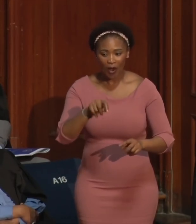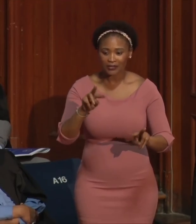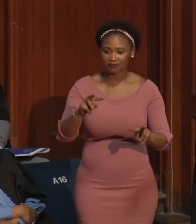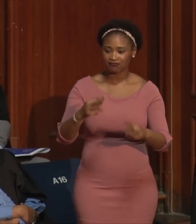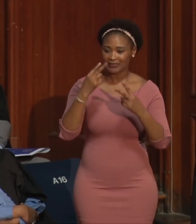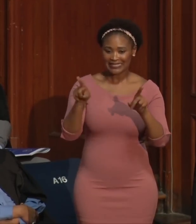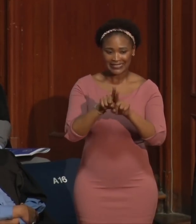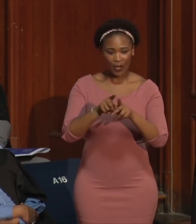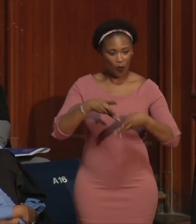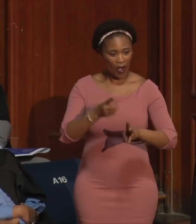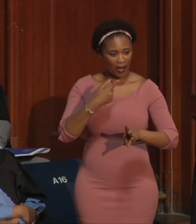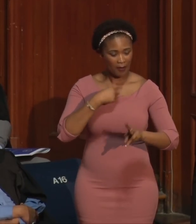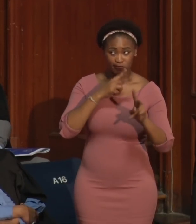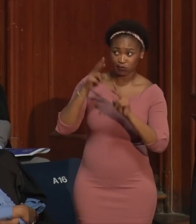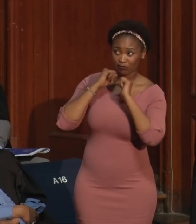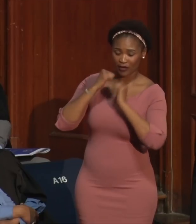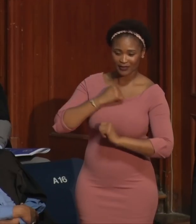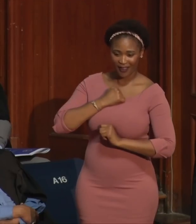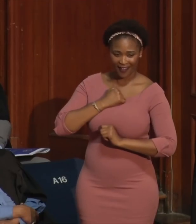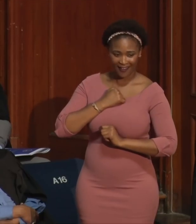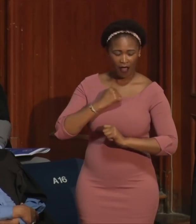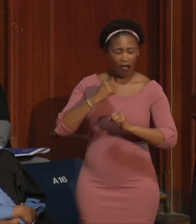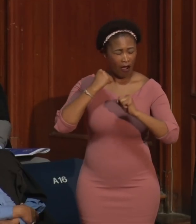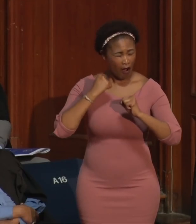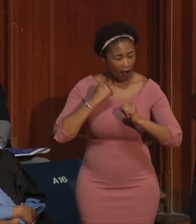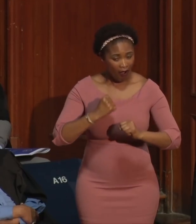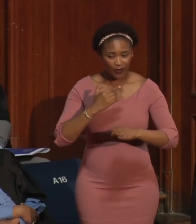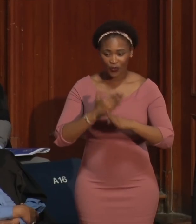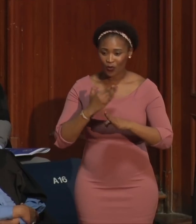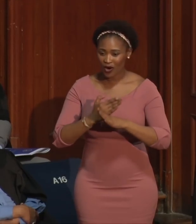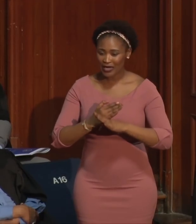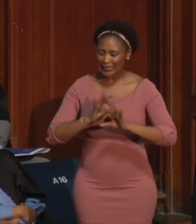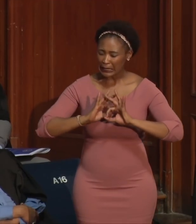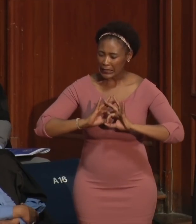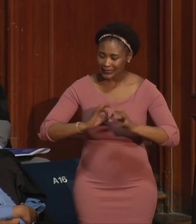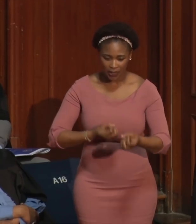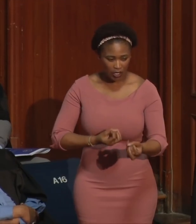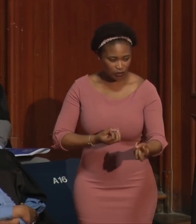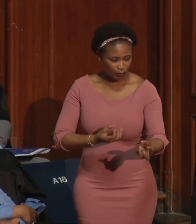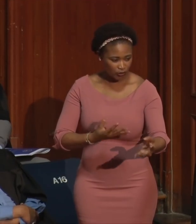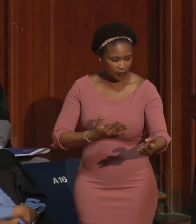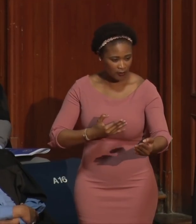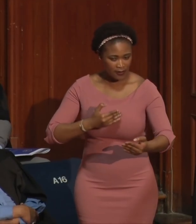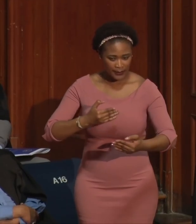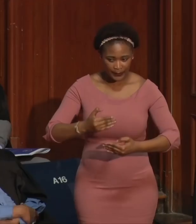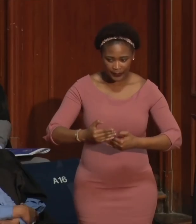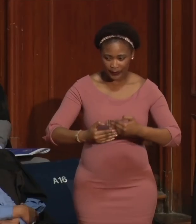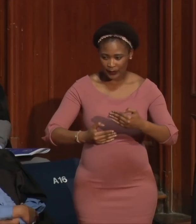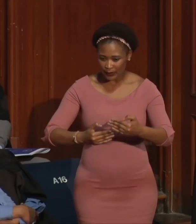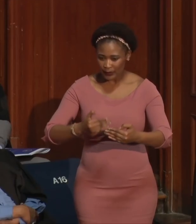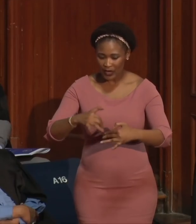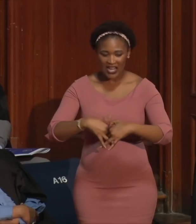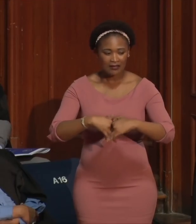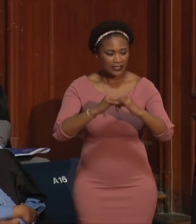That hard work and excellence in your unique contribution over a sustained period of time creates value